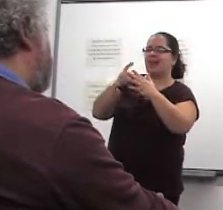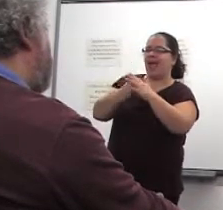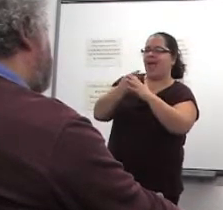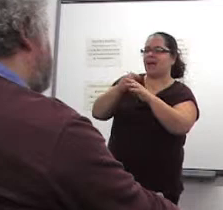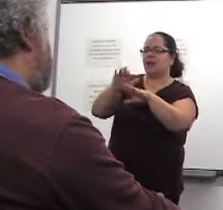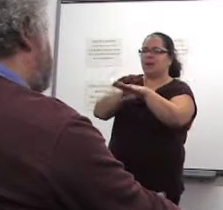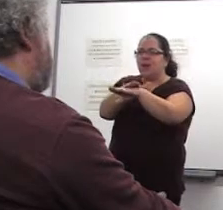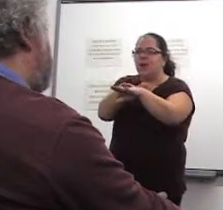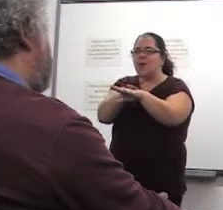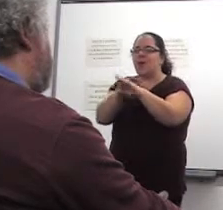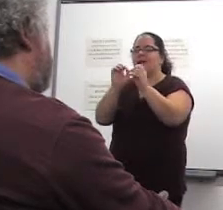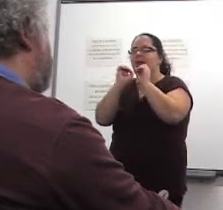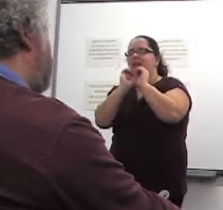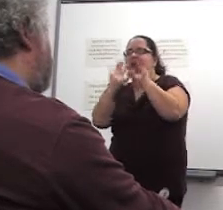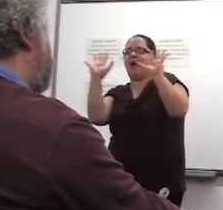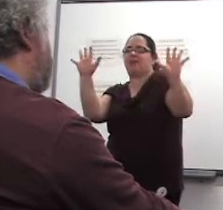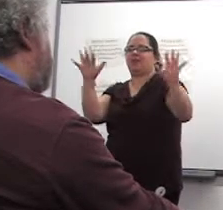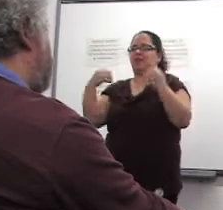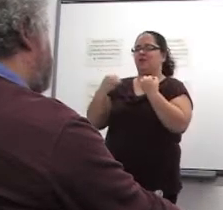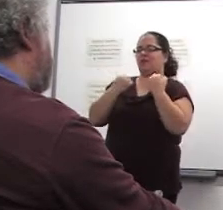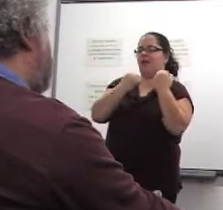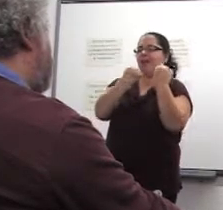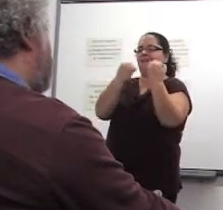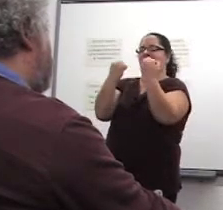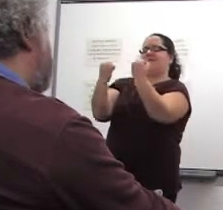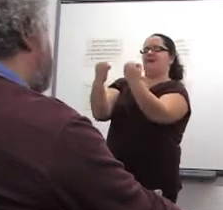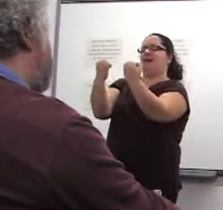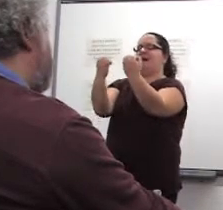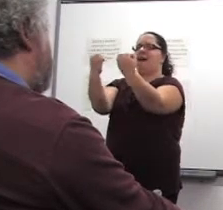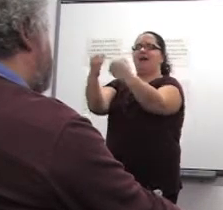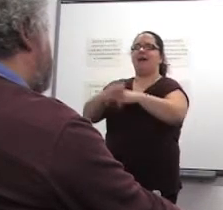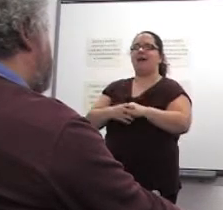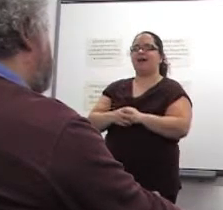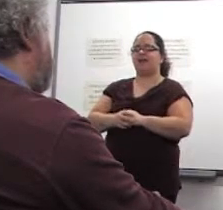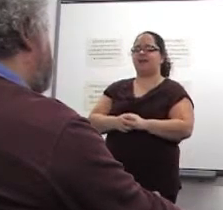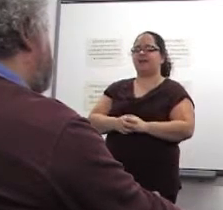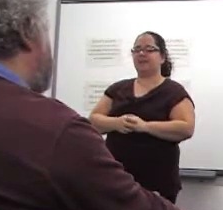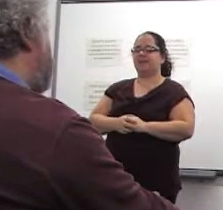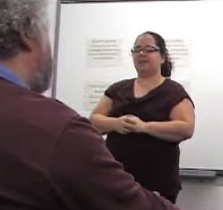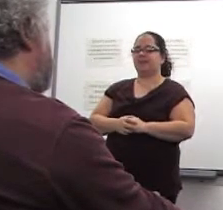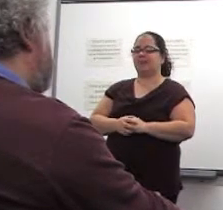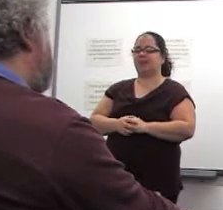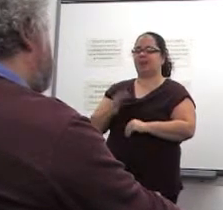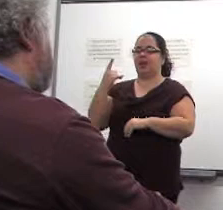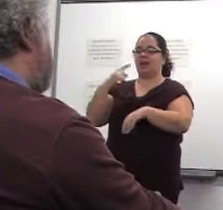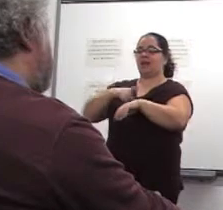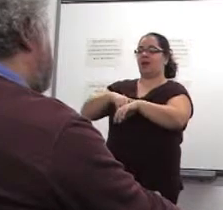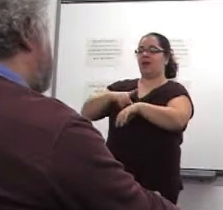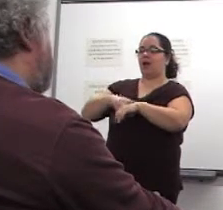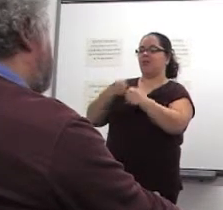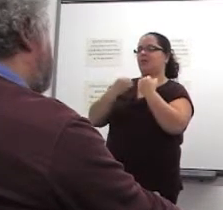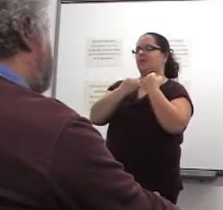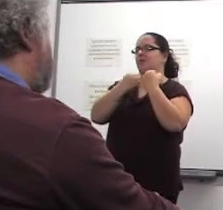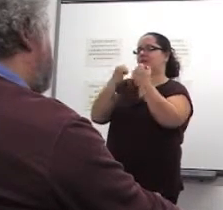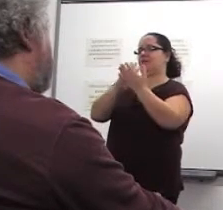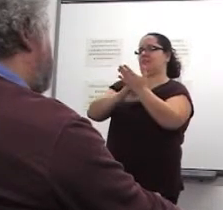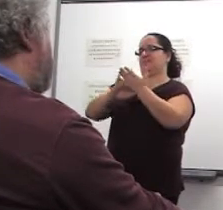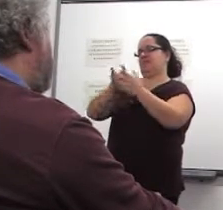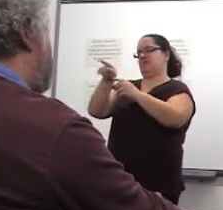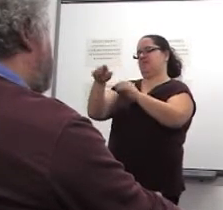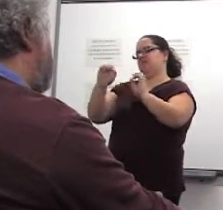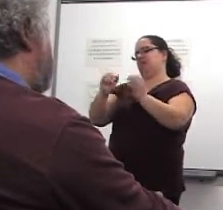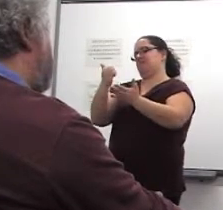glamorous. Driving was a ritual. This was a time when driving was the mark of a man.